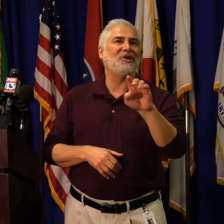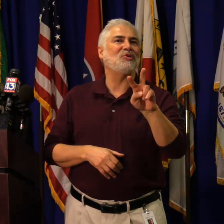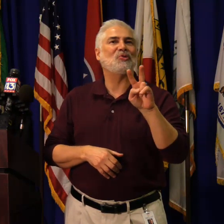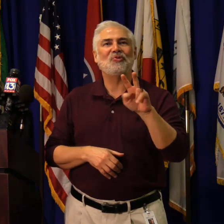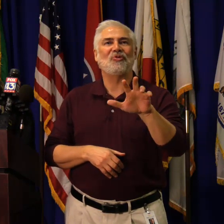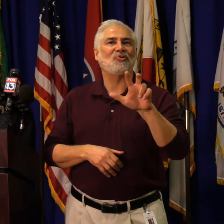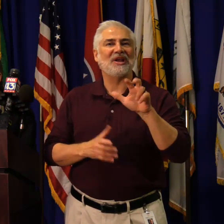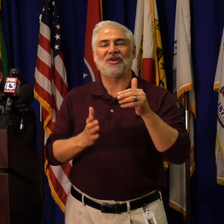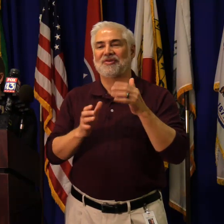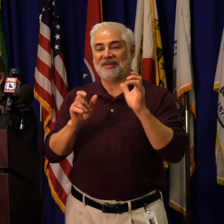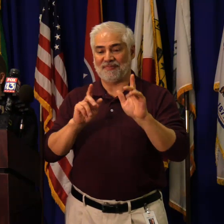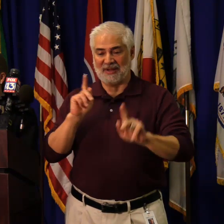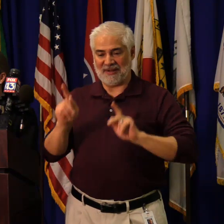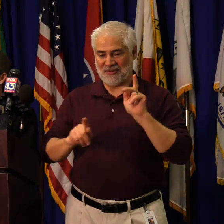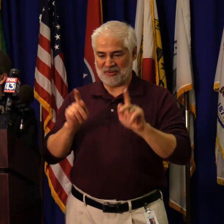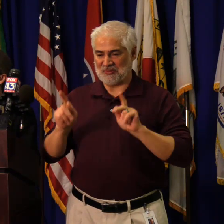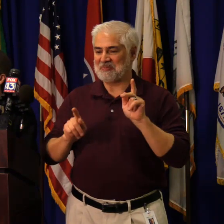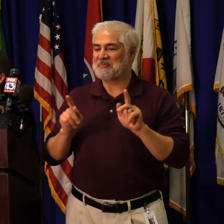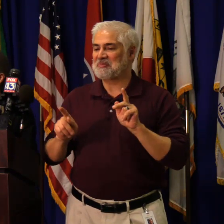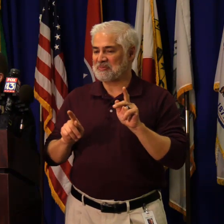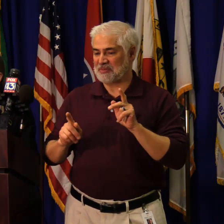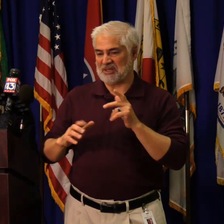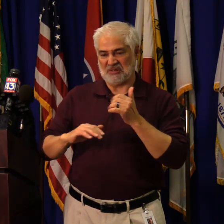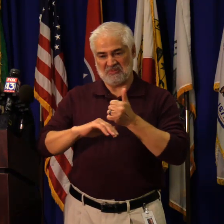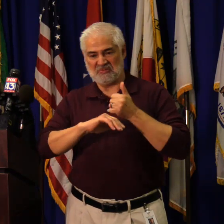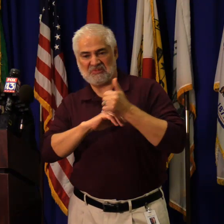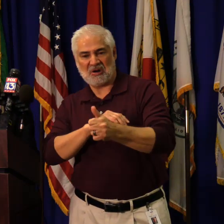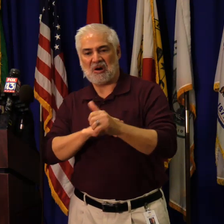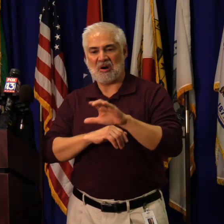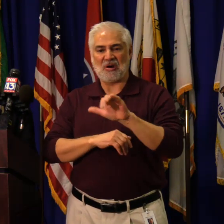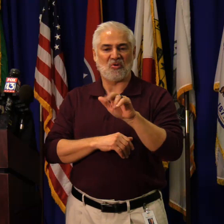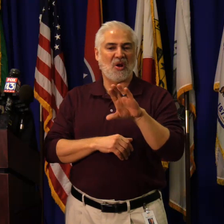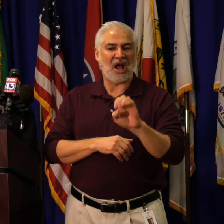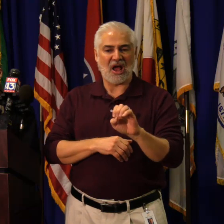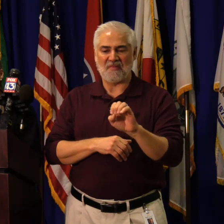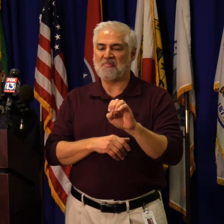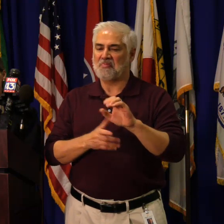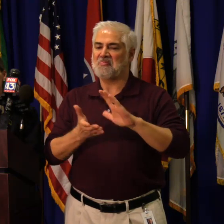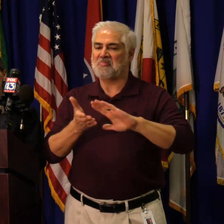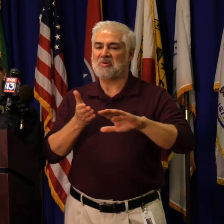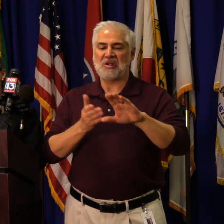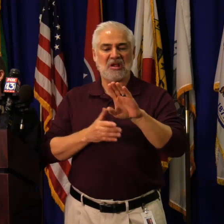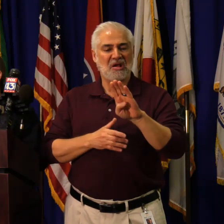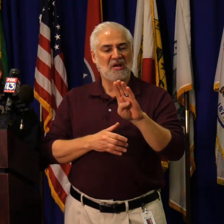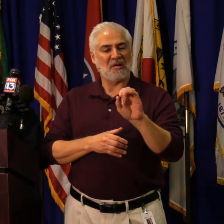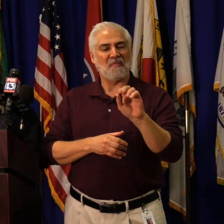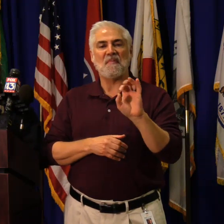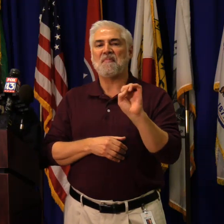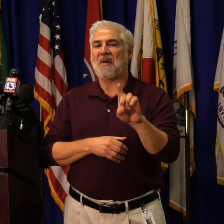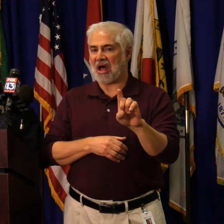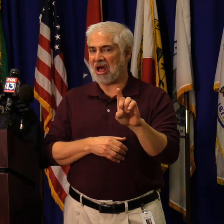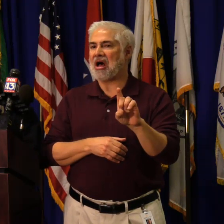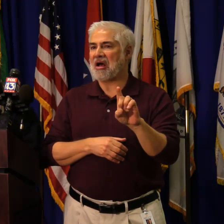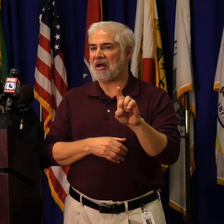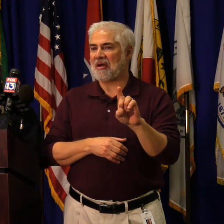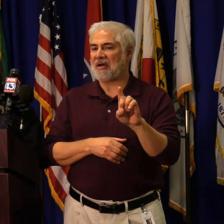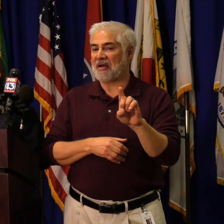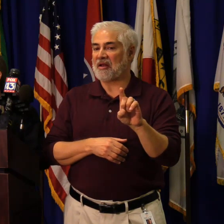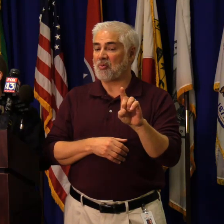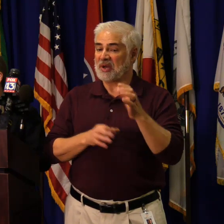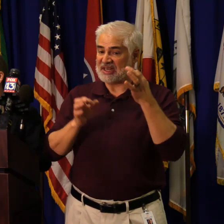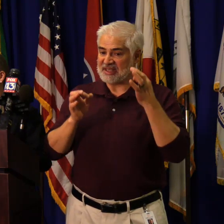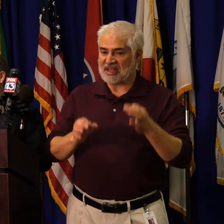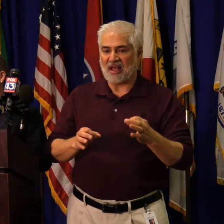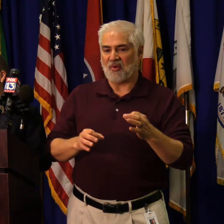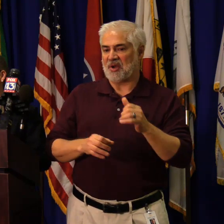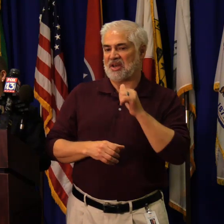have been charged with a crime, who are out on bond, and if we've reviewed their case and determined that it's not something we're going to prosecute, driving